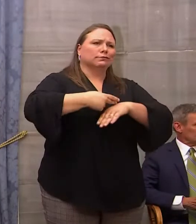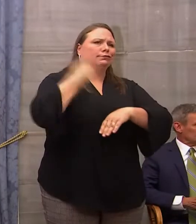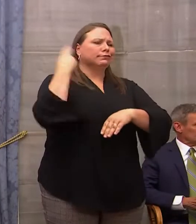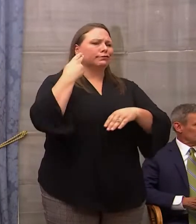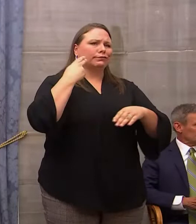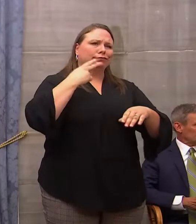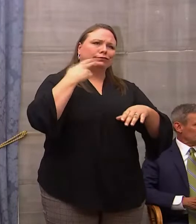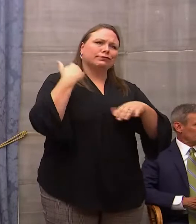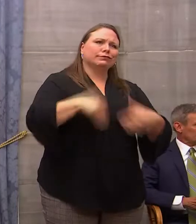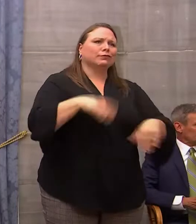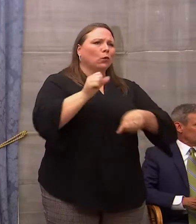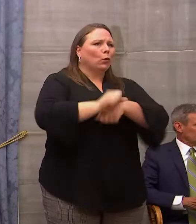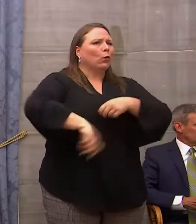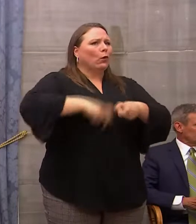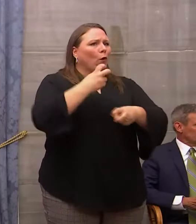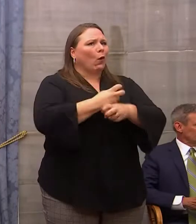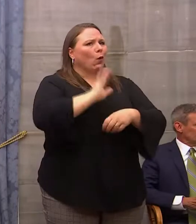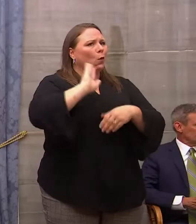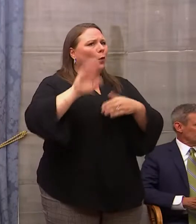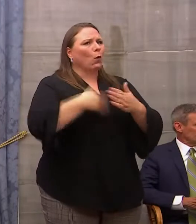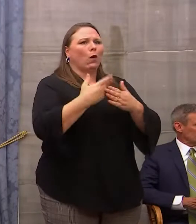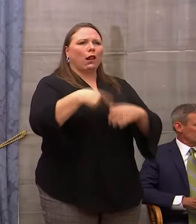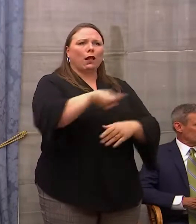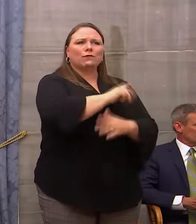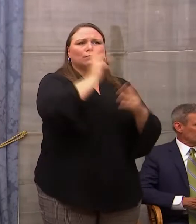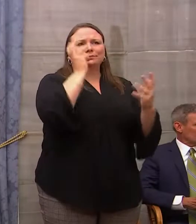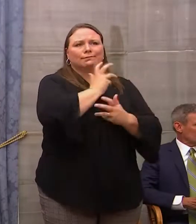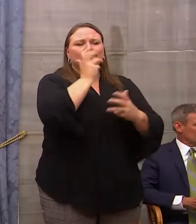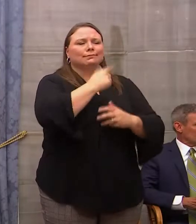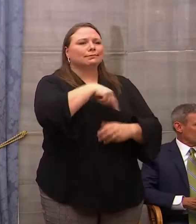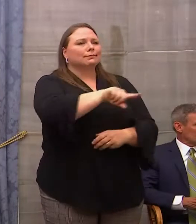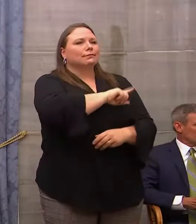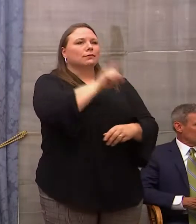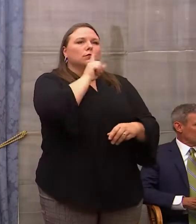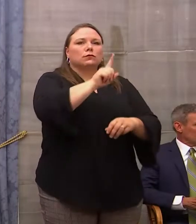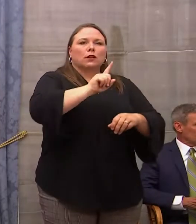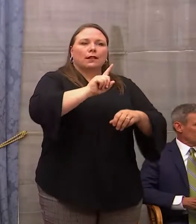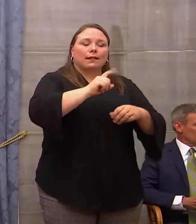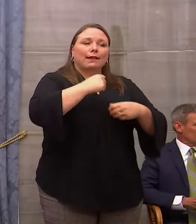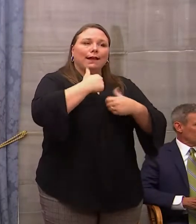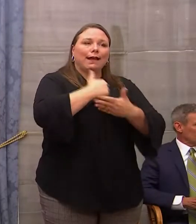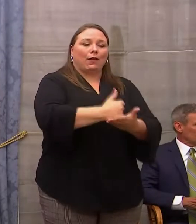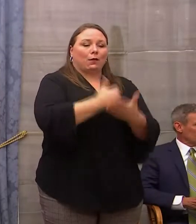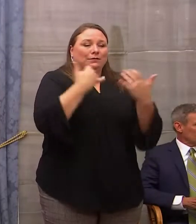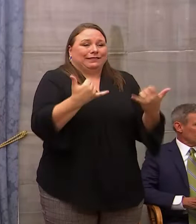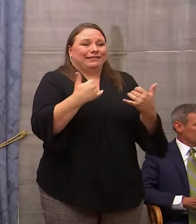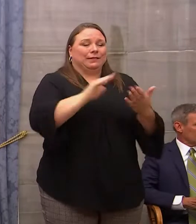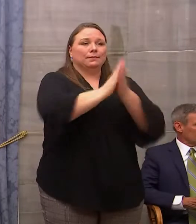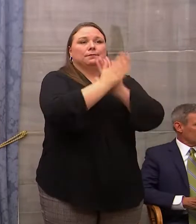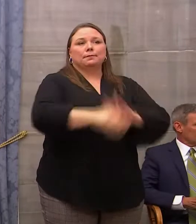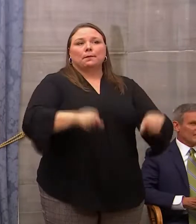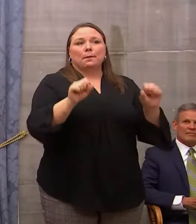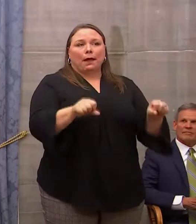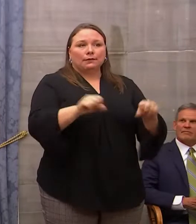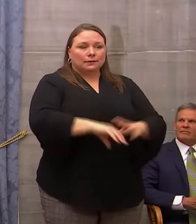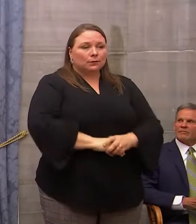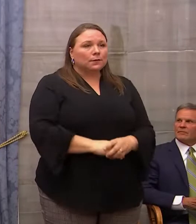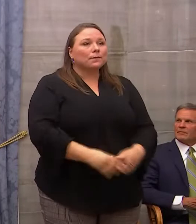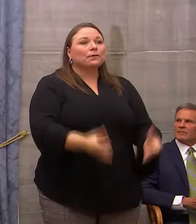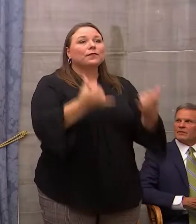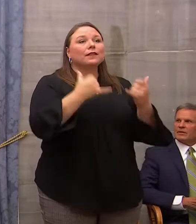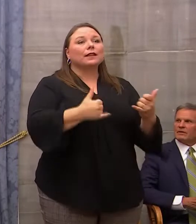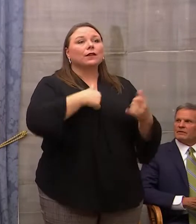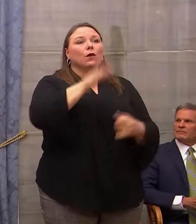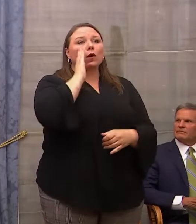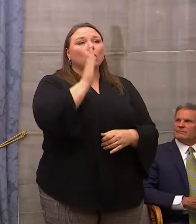littered with superstars. And they have very much made today possible. And so with that, I want